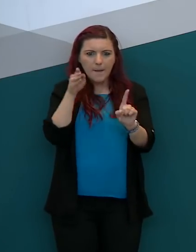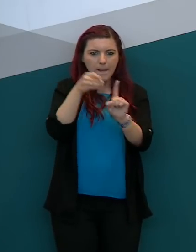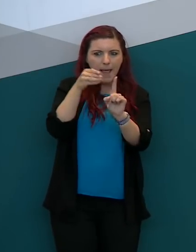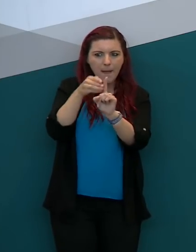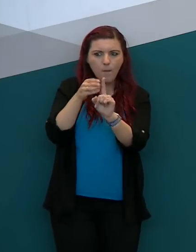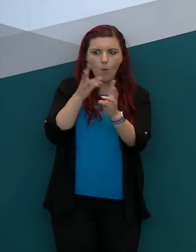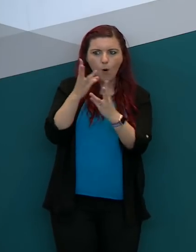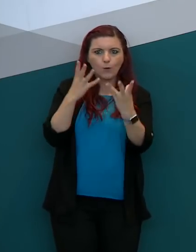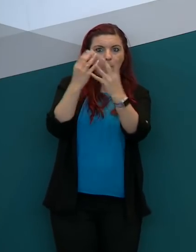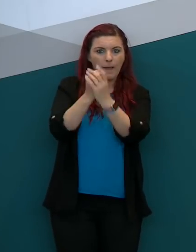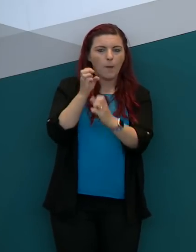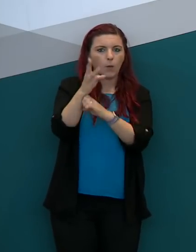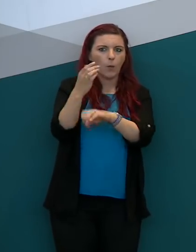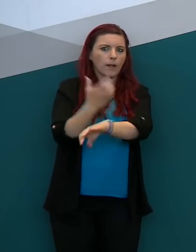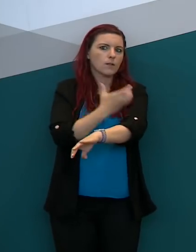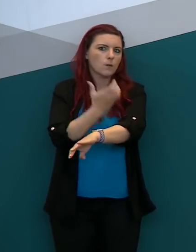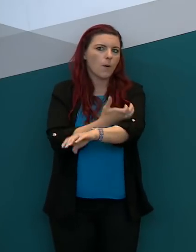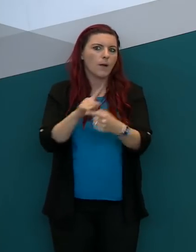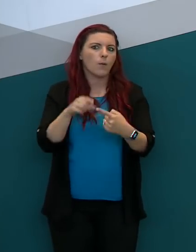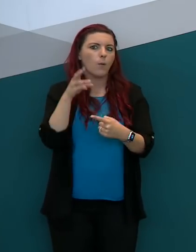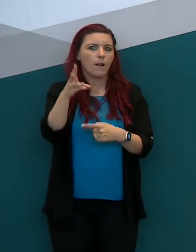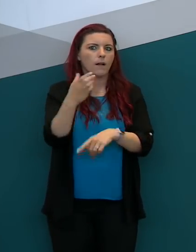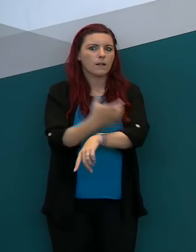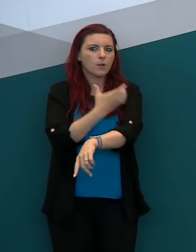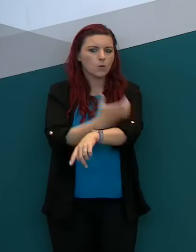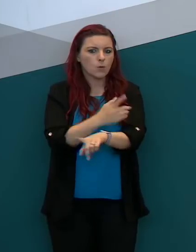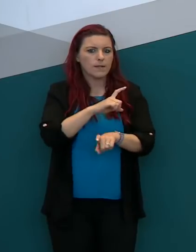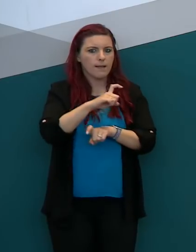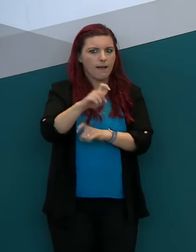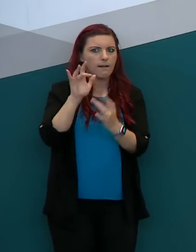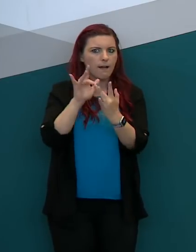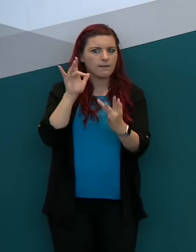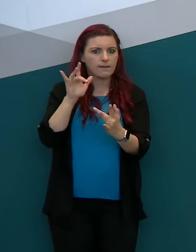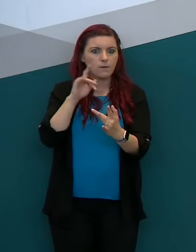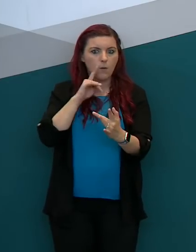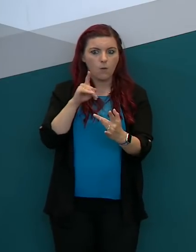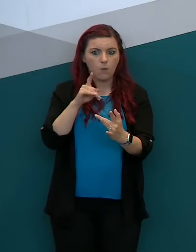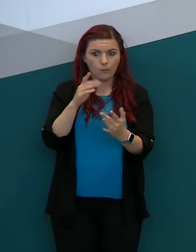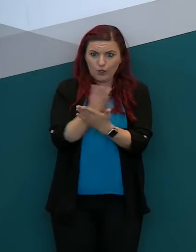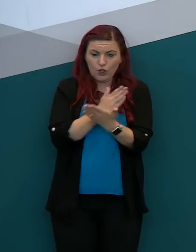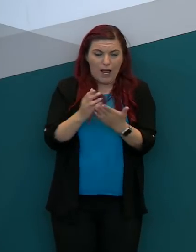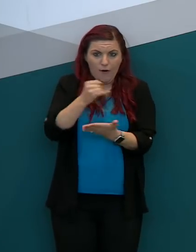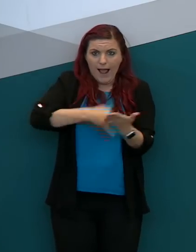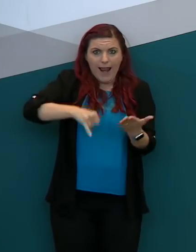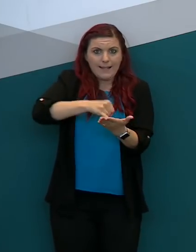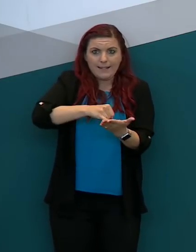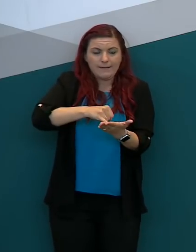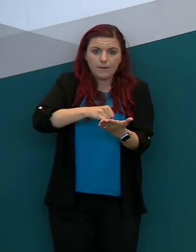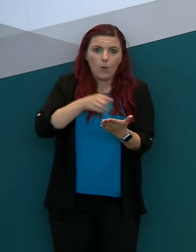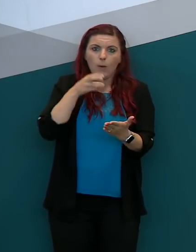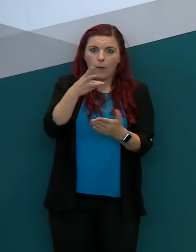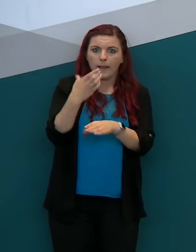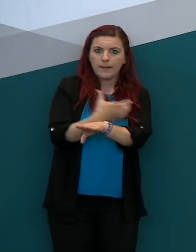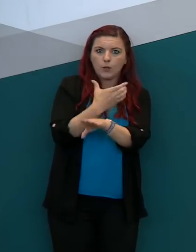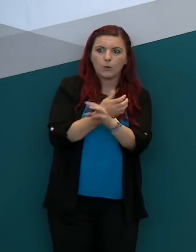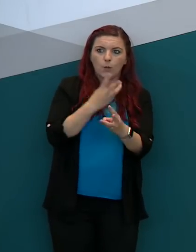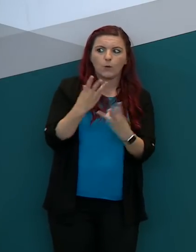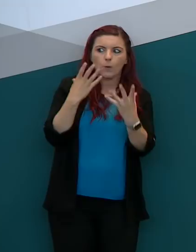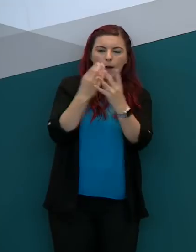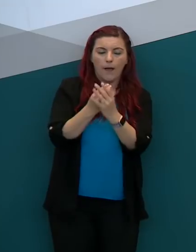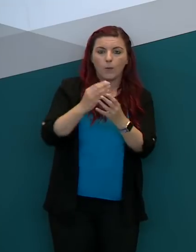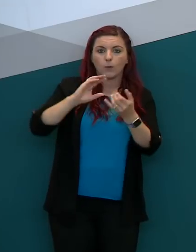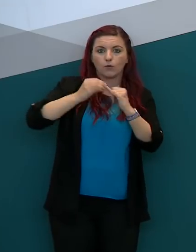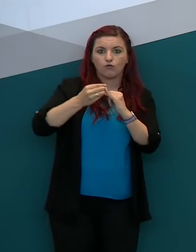and we will continue to do that and continue to stay in close touch. We share the island, and it's a single disease, and we want to try and bring as